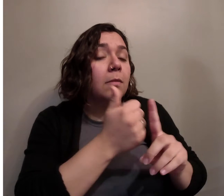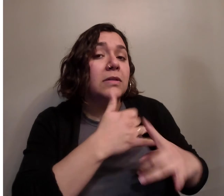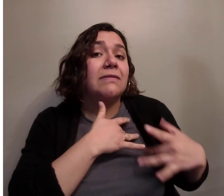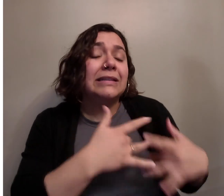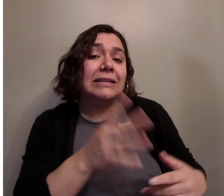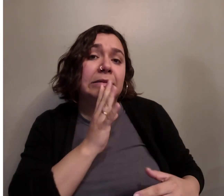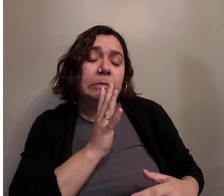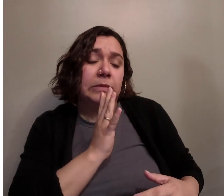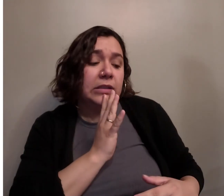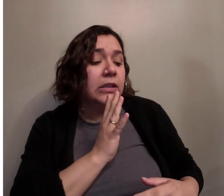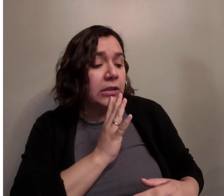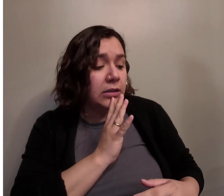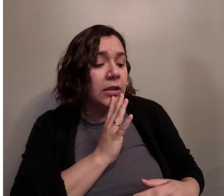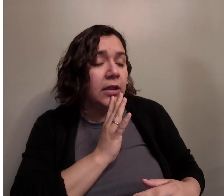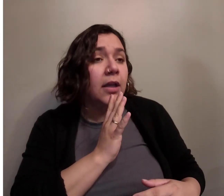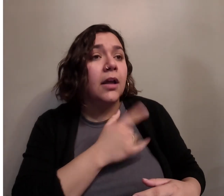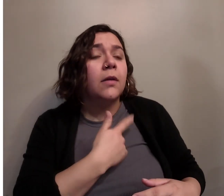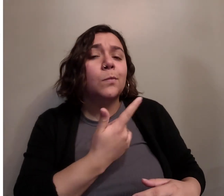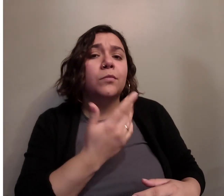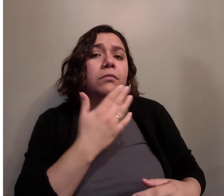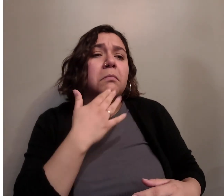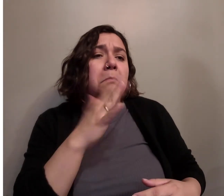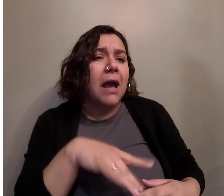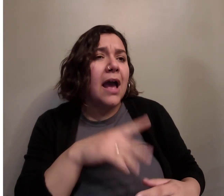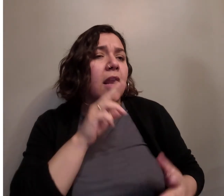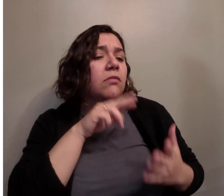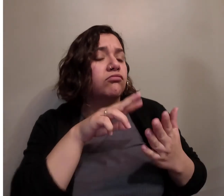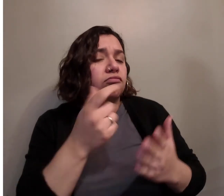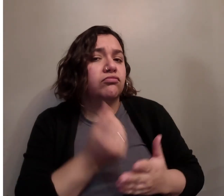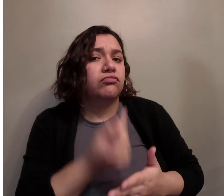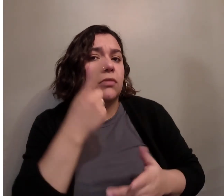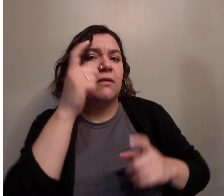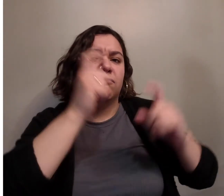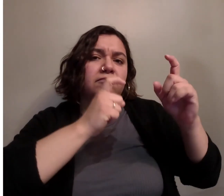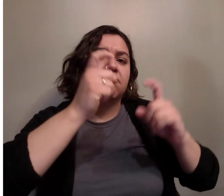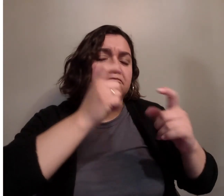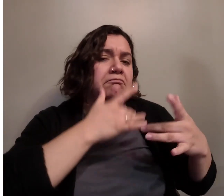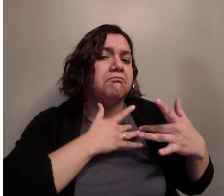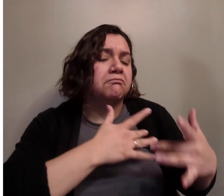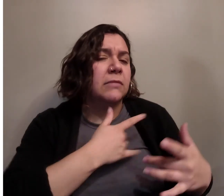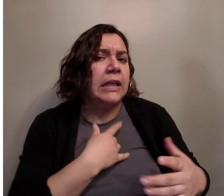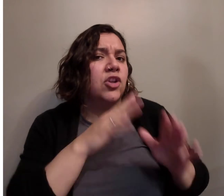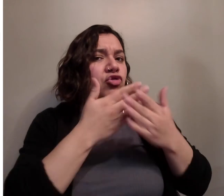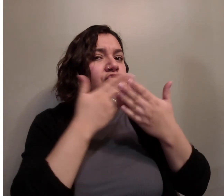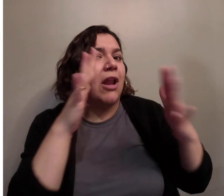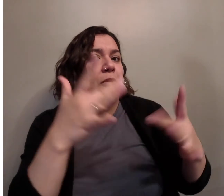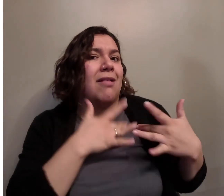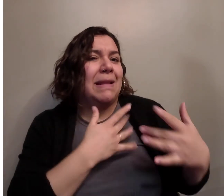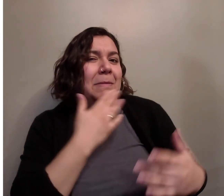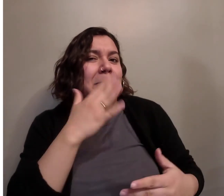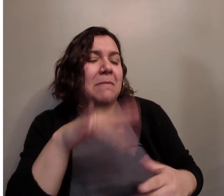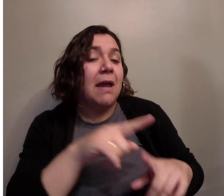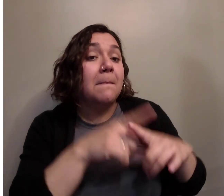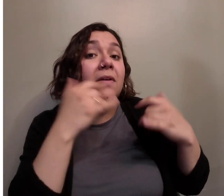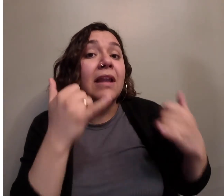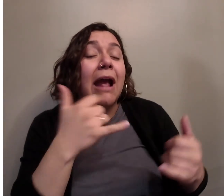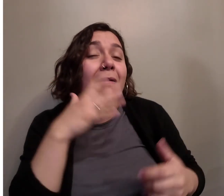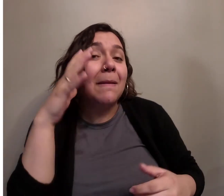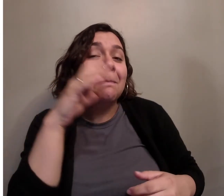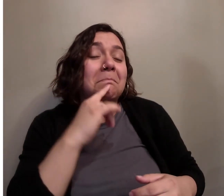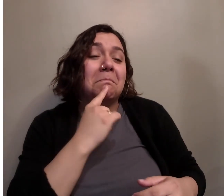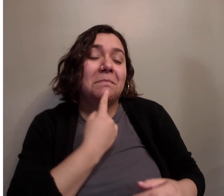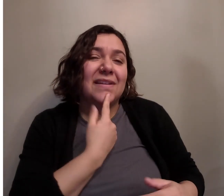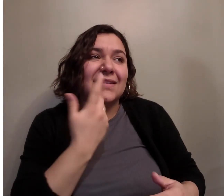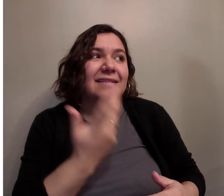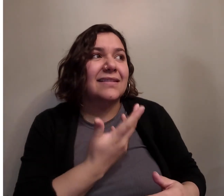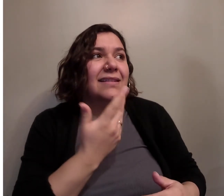because people, generally speaking, are rather bad at reading facial expressions in general,